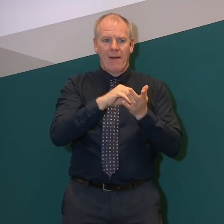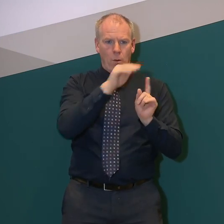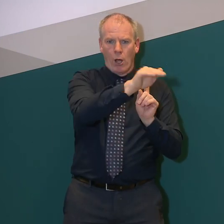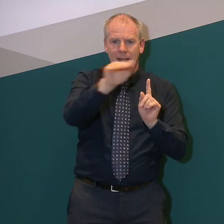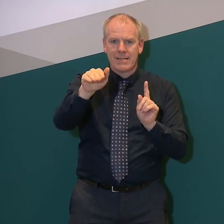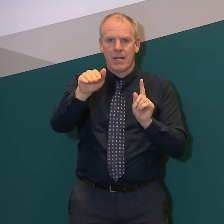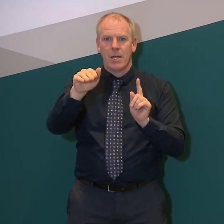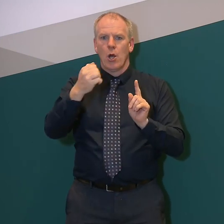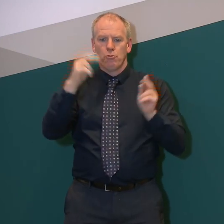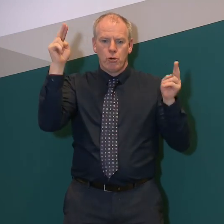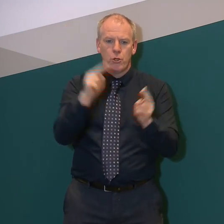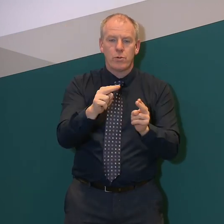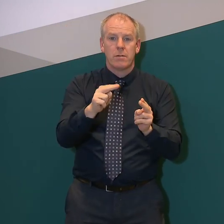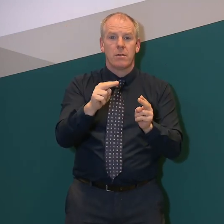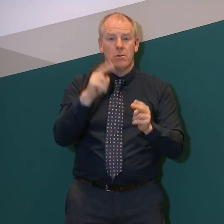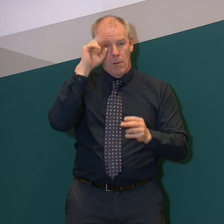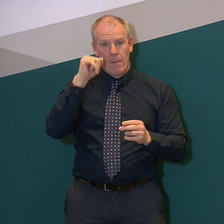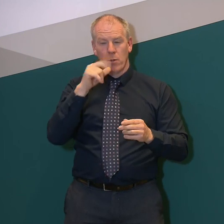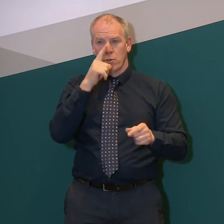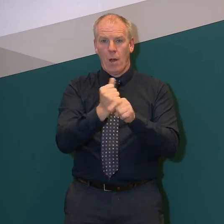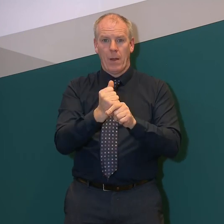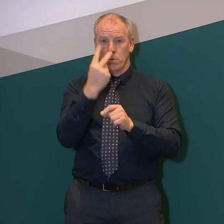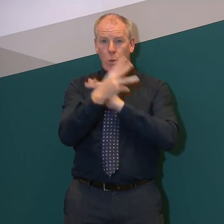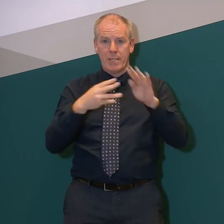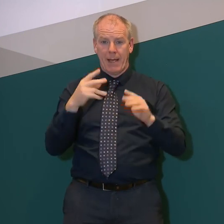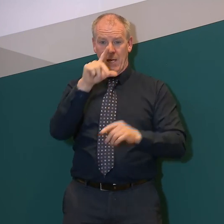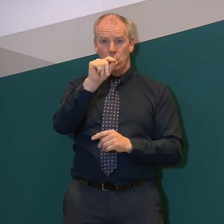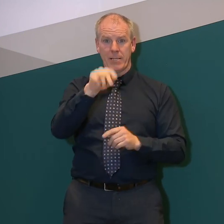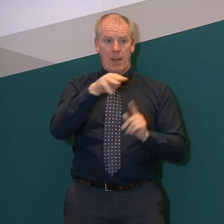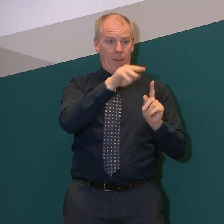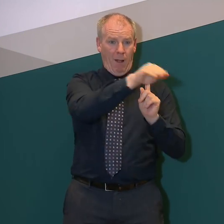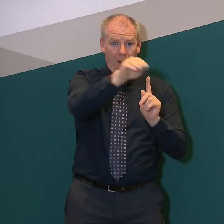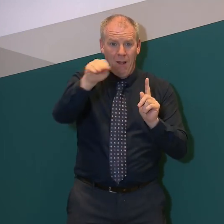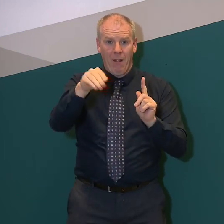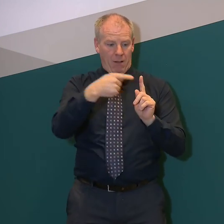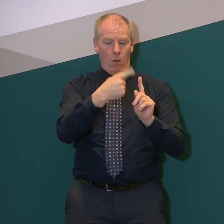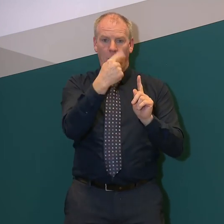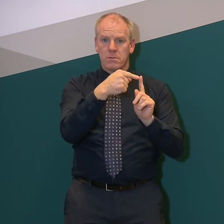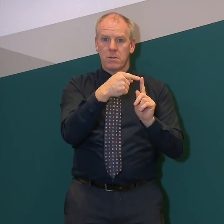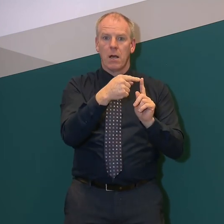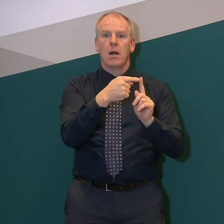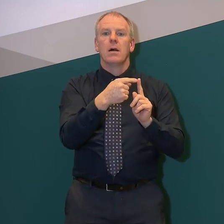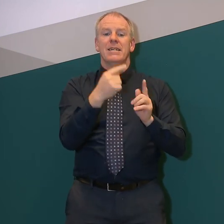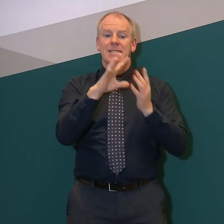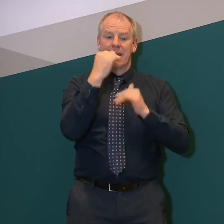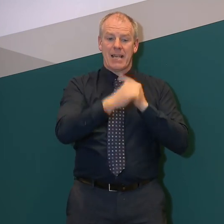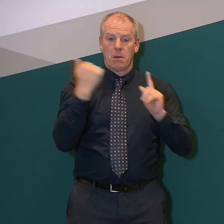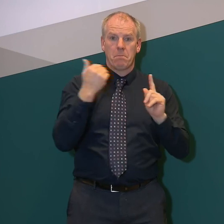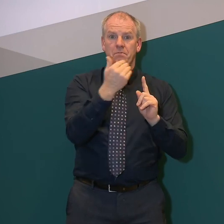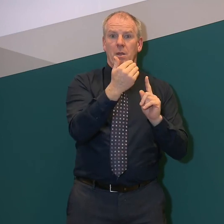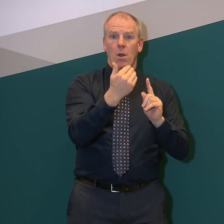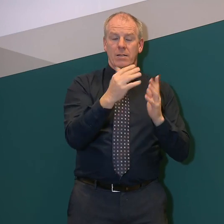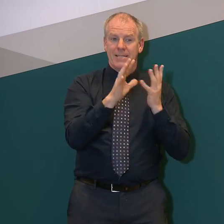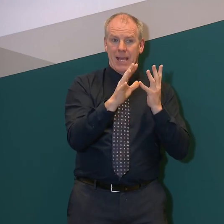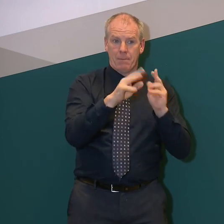fall. It fell from over 20 a fortnight ago to 10 about a week, 10 days ago, to 5 before